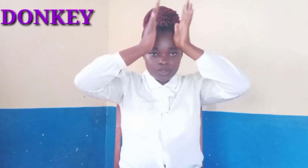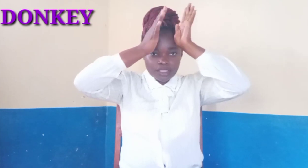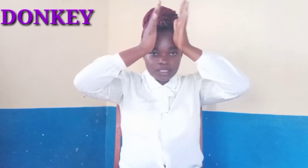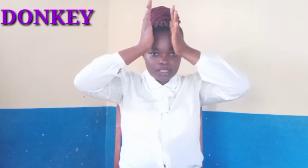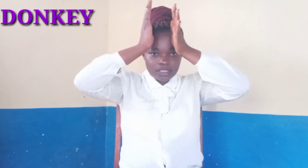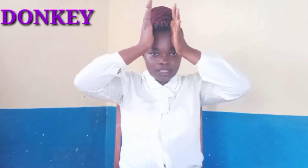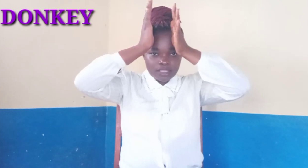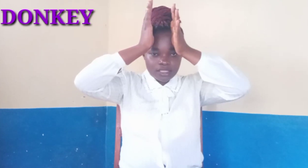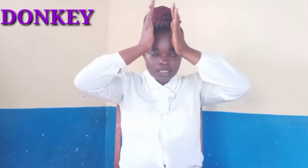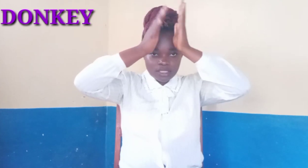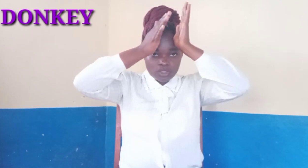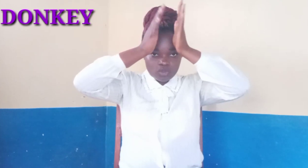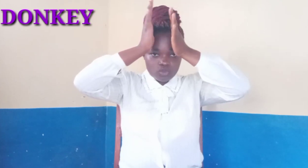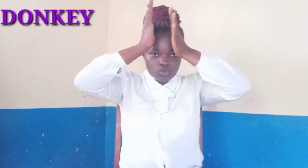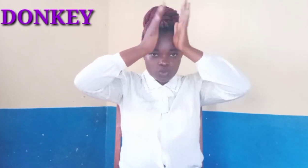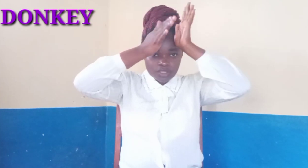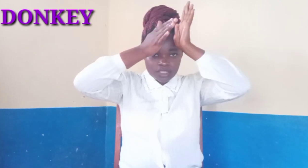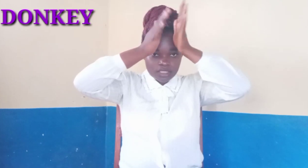donkey, donkey.